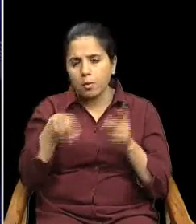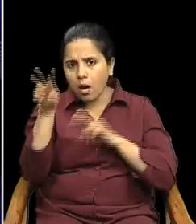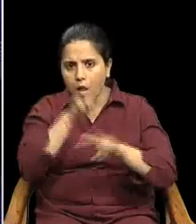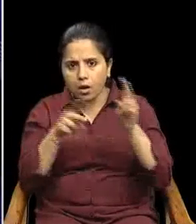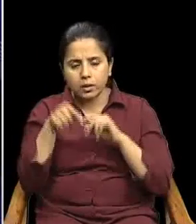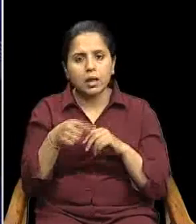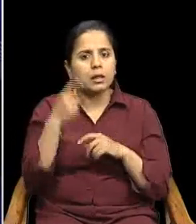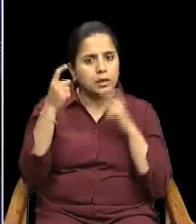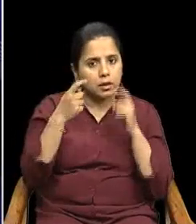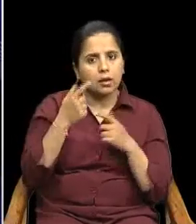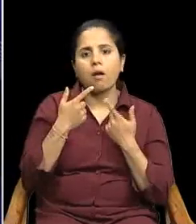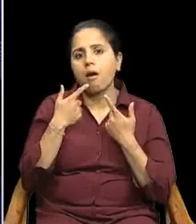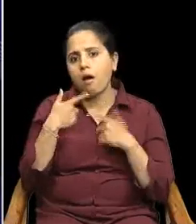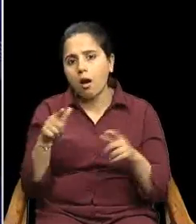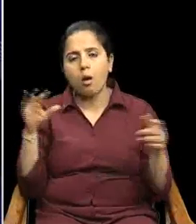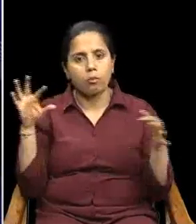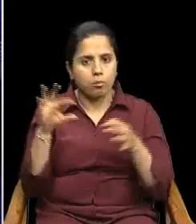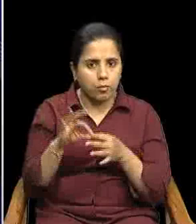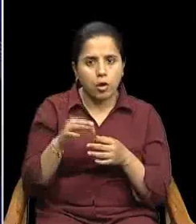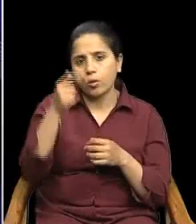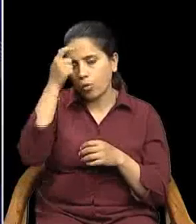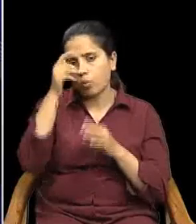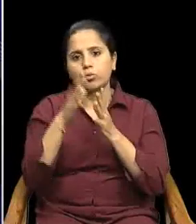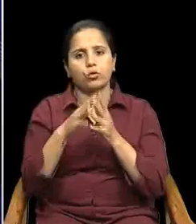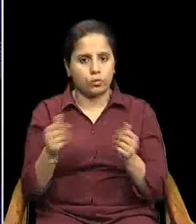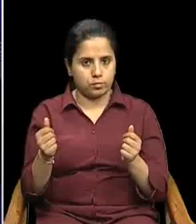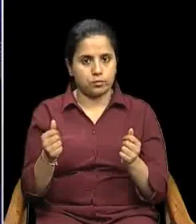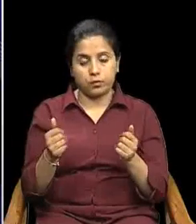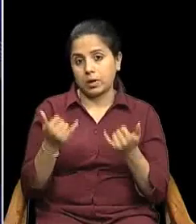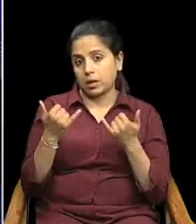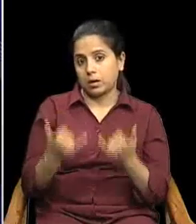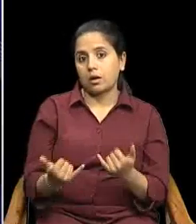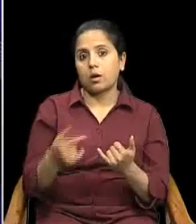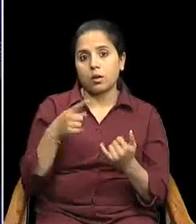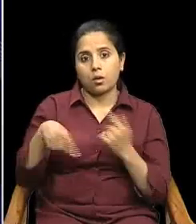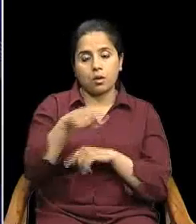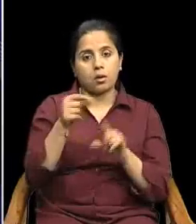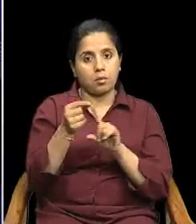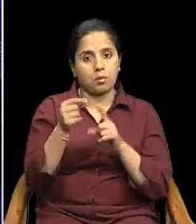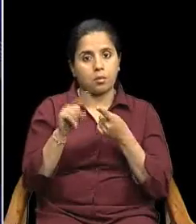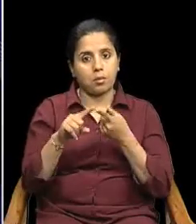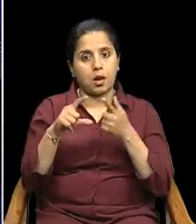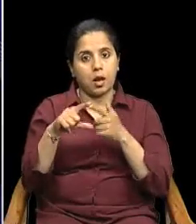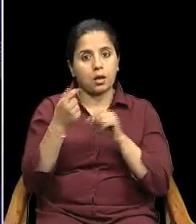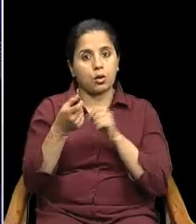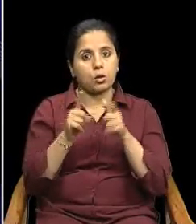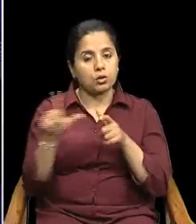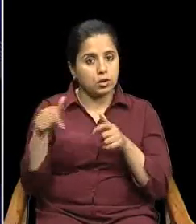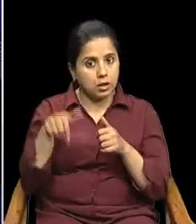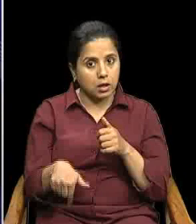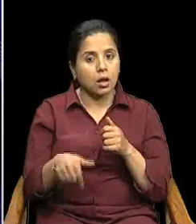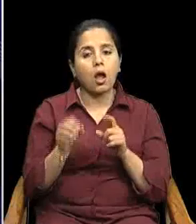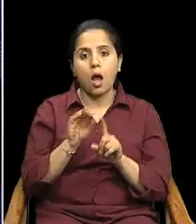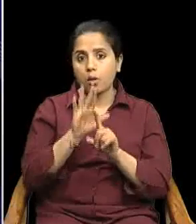aloud, pair, and problem solving. Now, these pedagogical approaches, they help